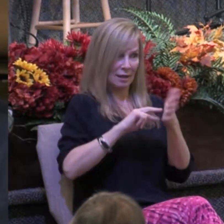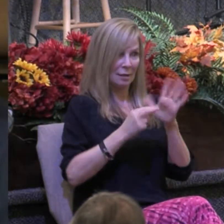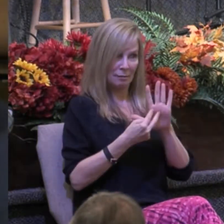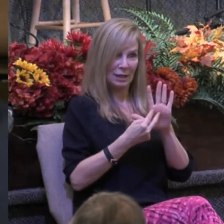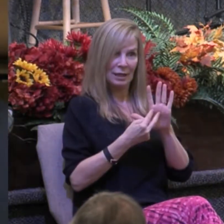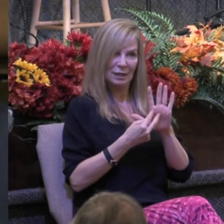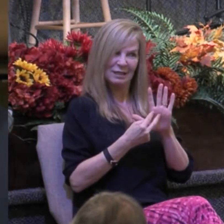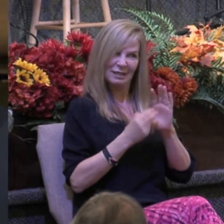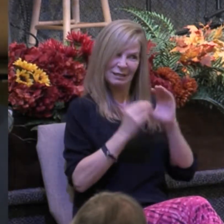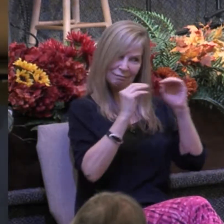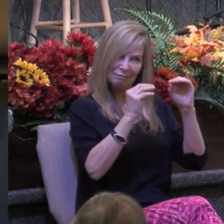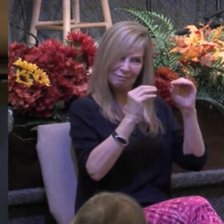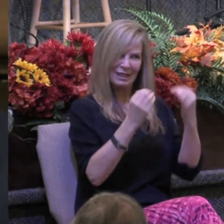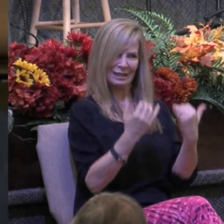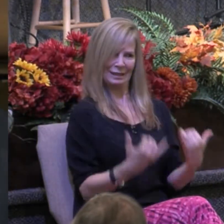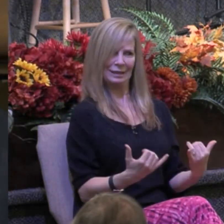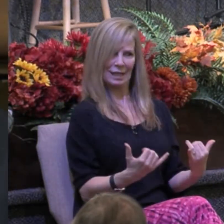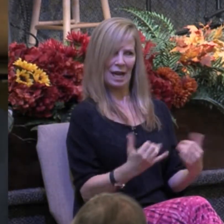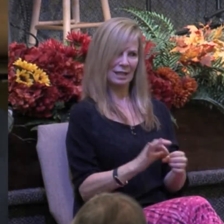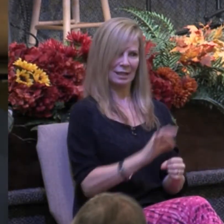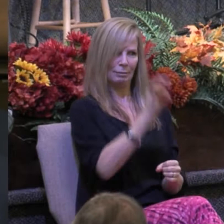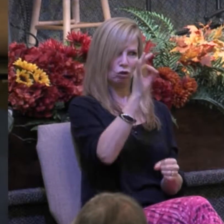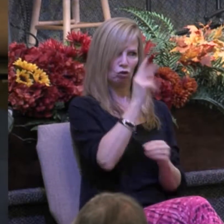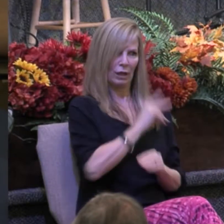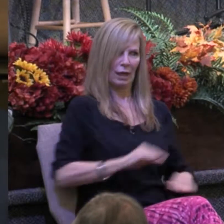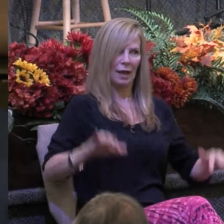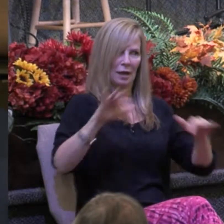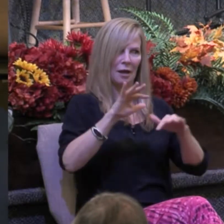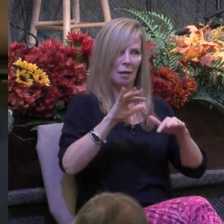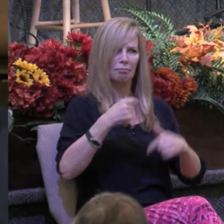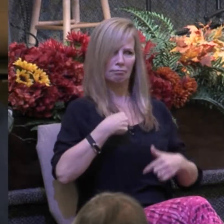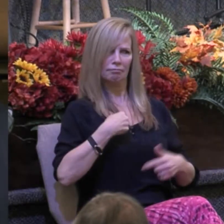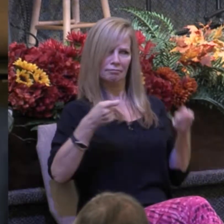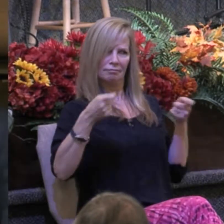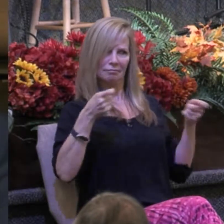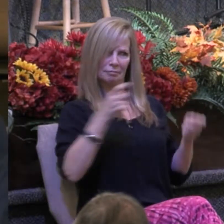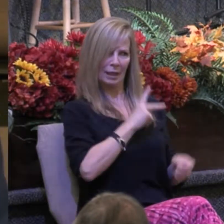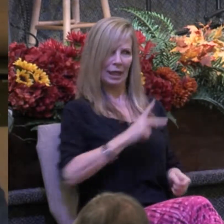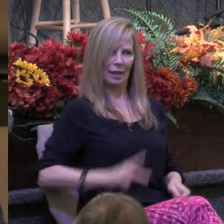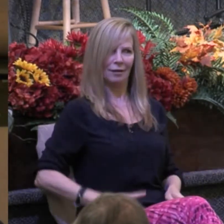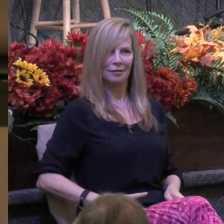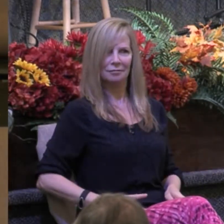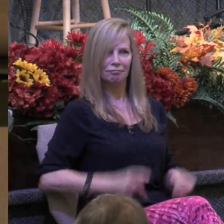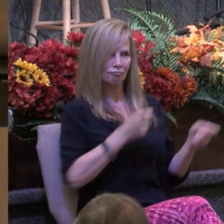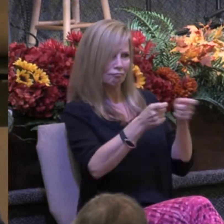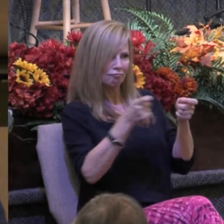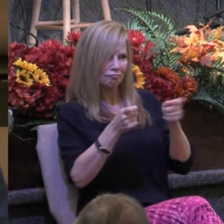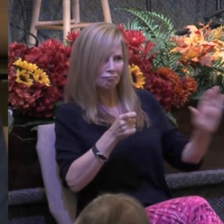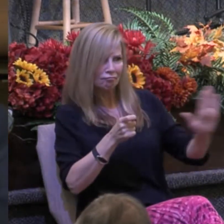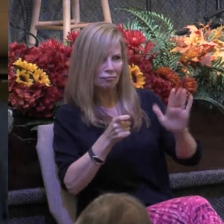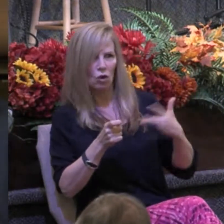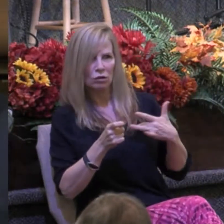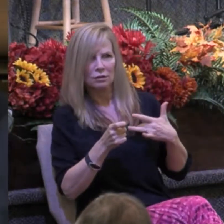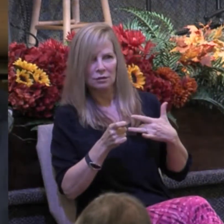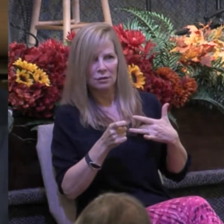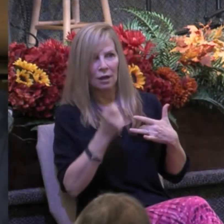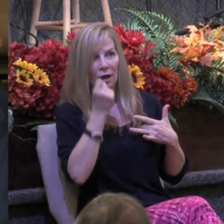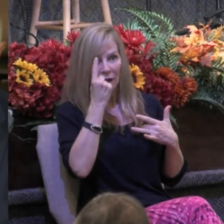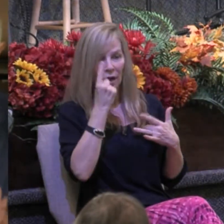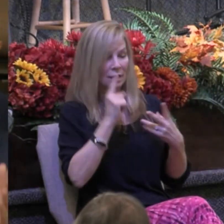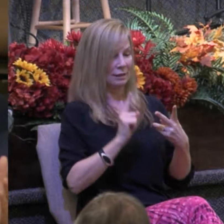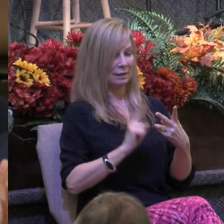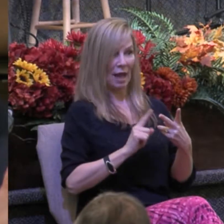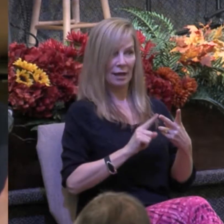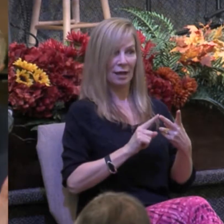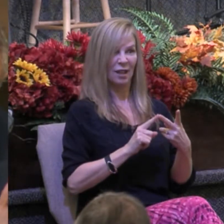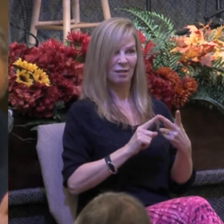his present-day spiritual kingdom in which he reigns as king over the hearts of his people, but also, secondly,